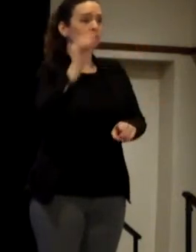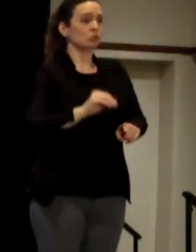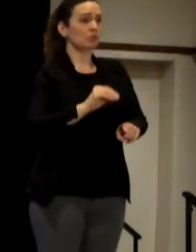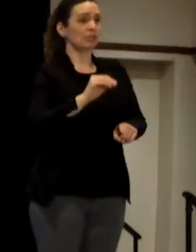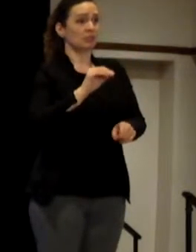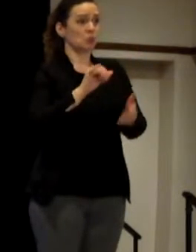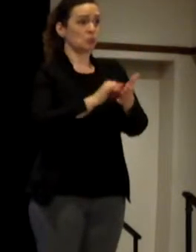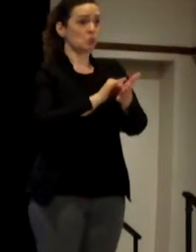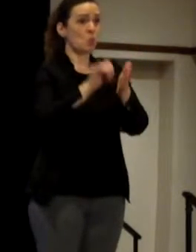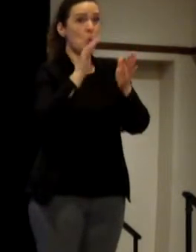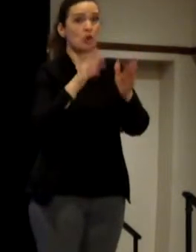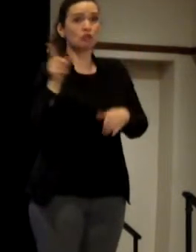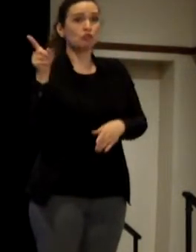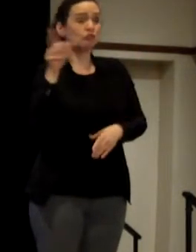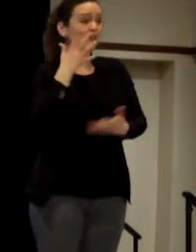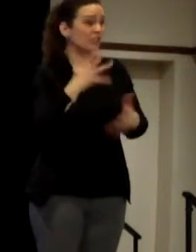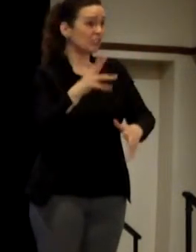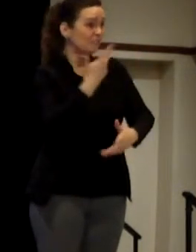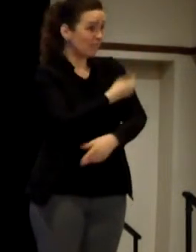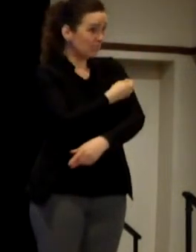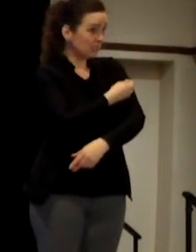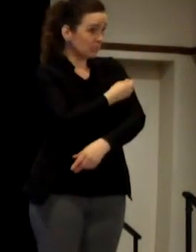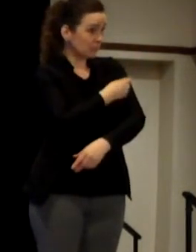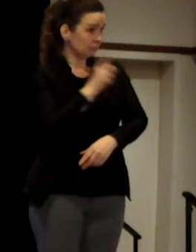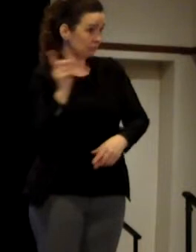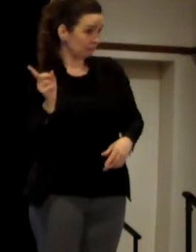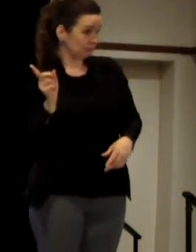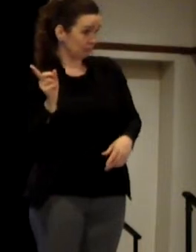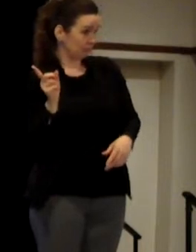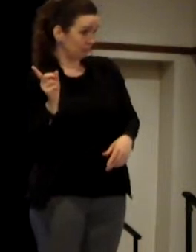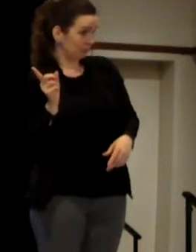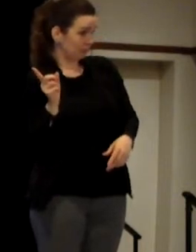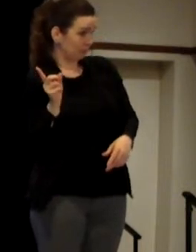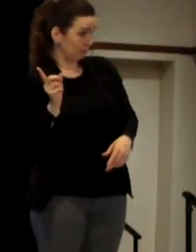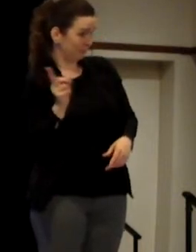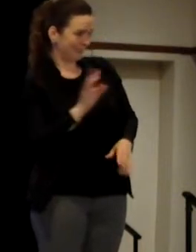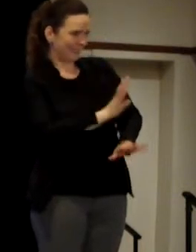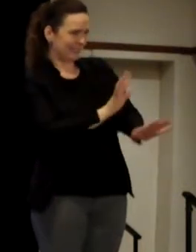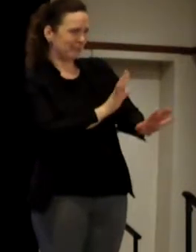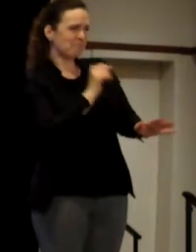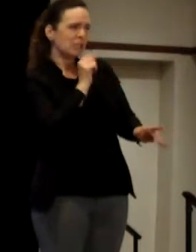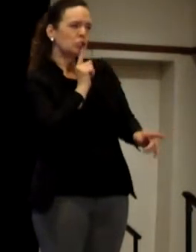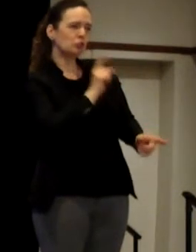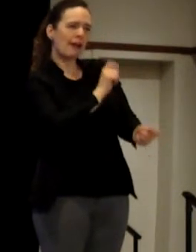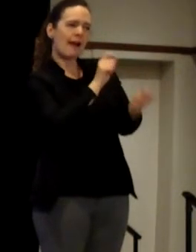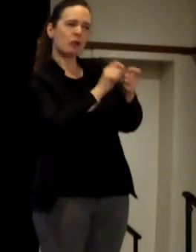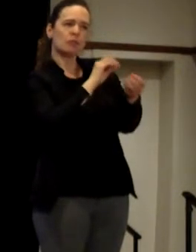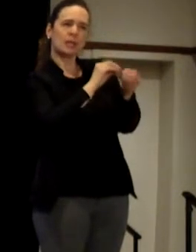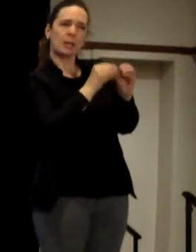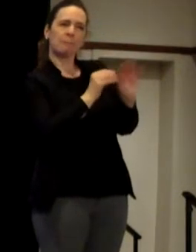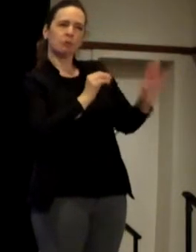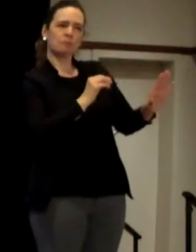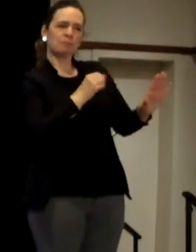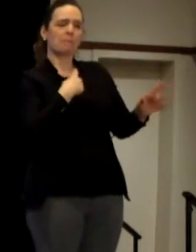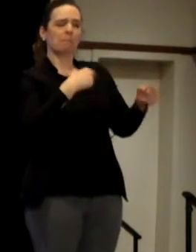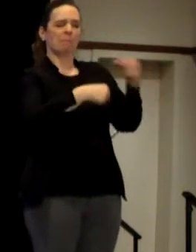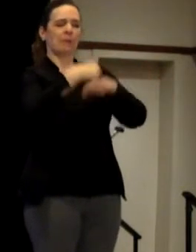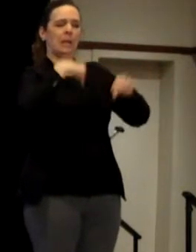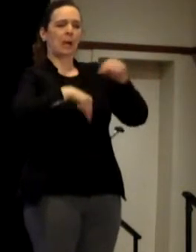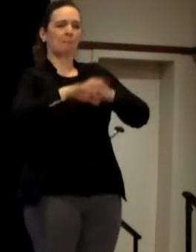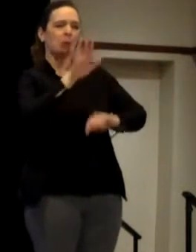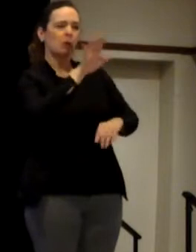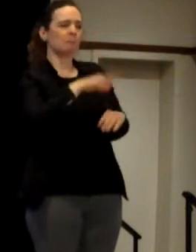in Onondaga County? I don't think that's an accurate number. Let me say this. So I believe